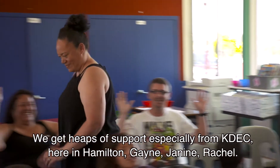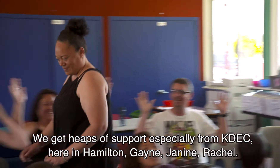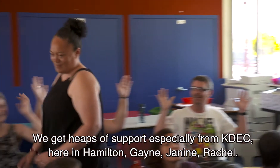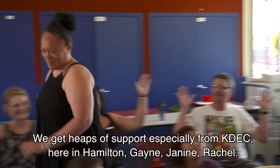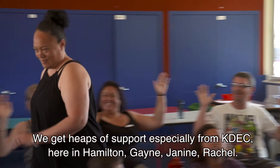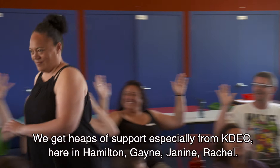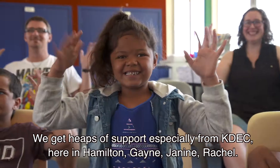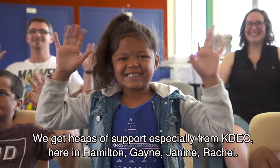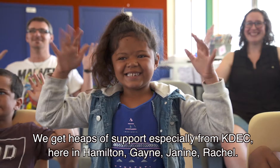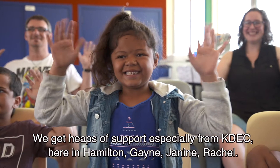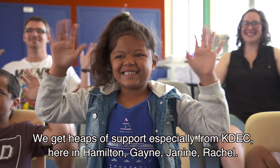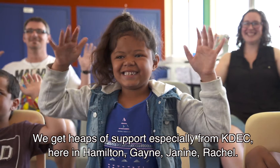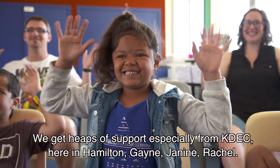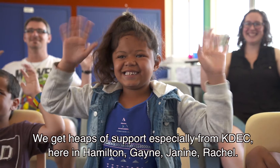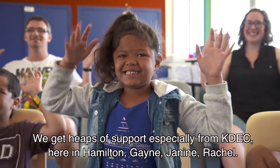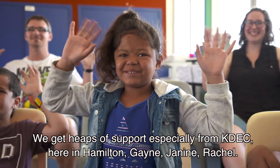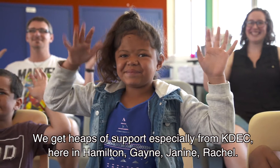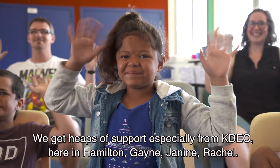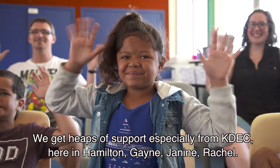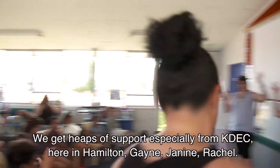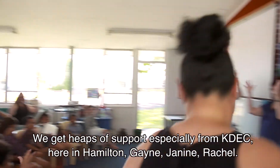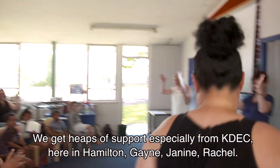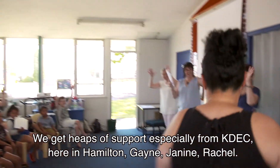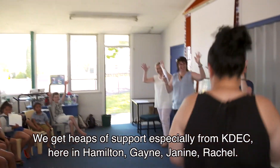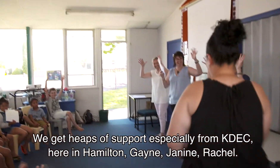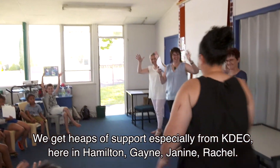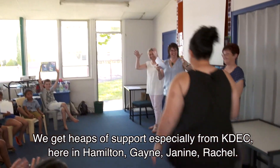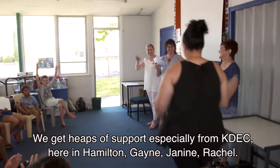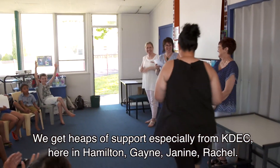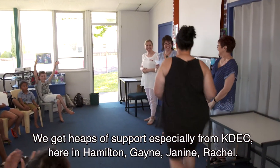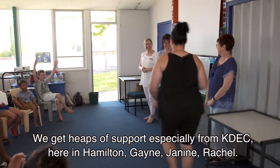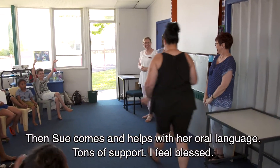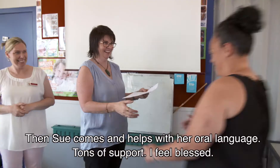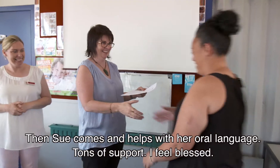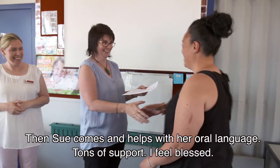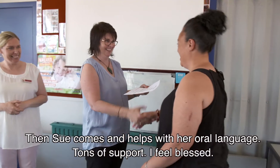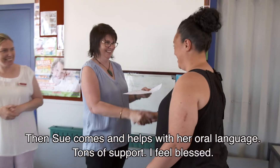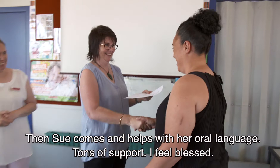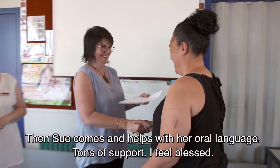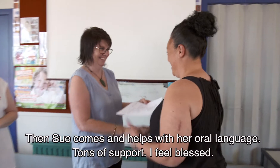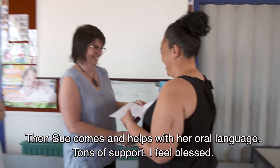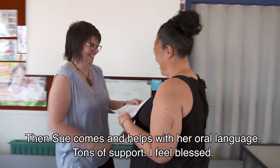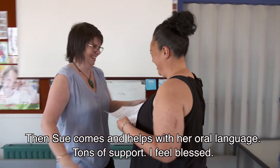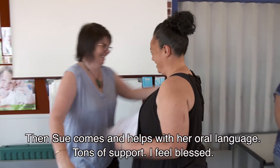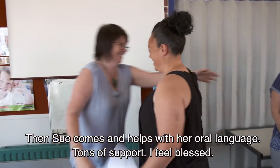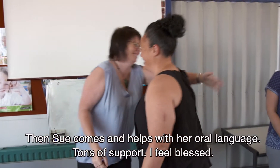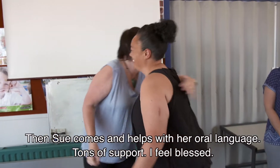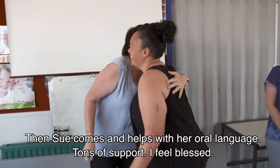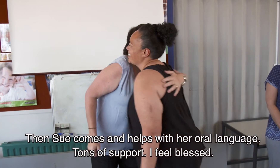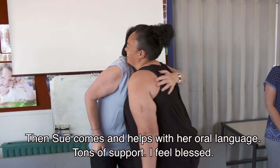from Katie here in Hamilton, again, Janine, Rachel. Then Sue comes and helps with her oral